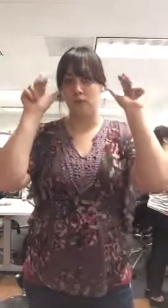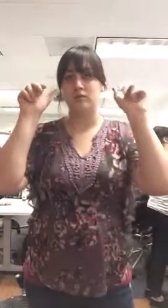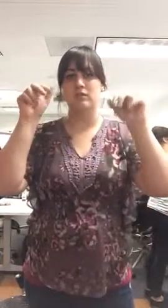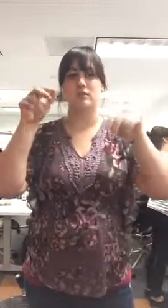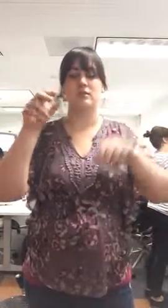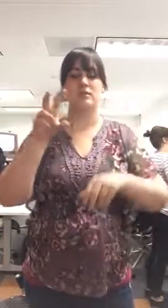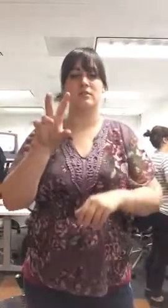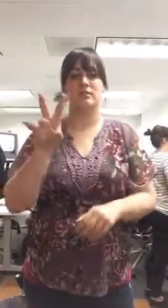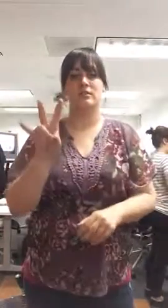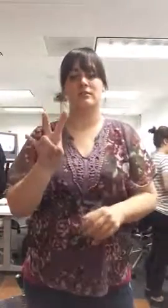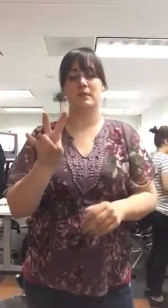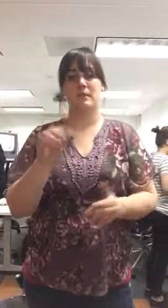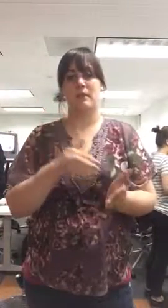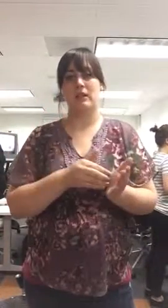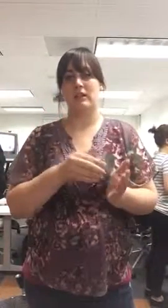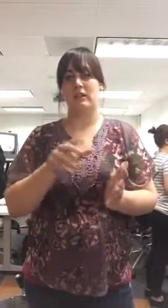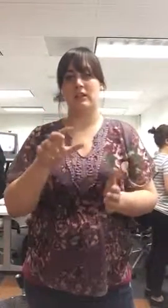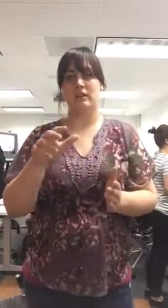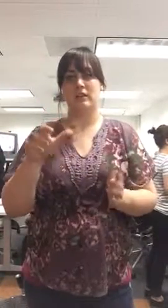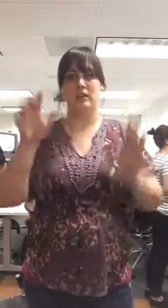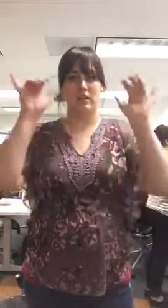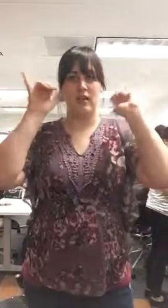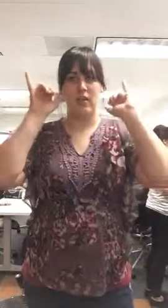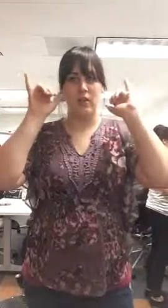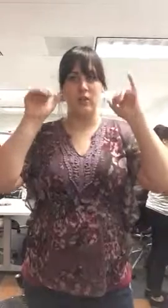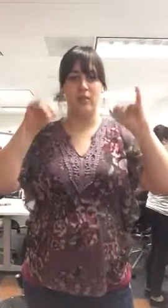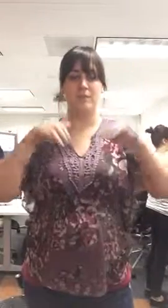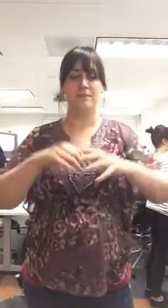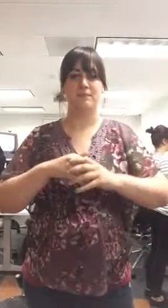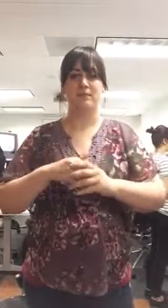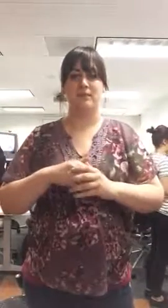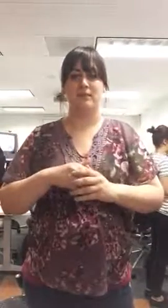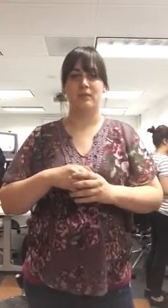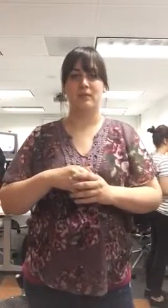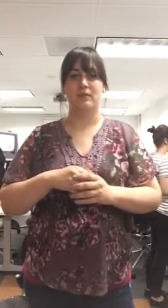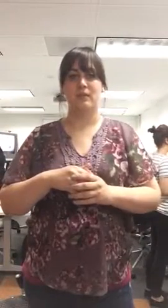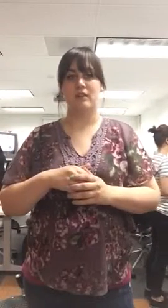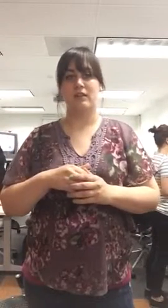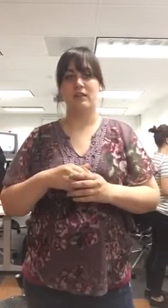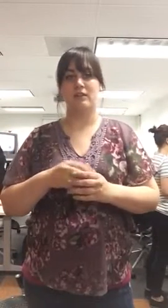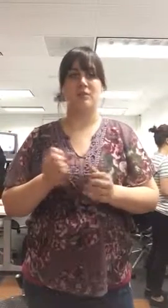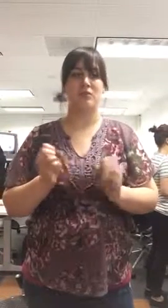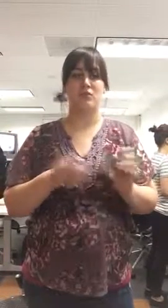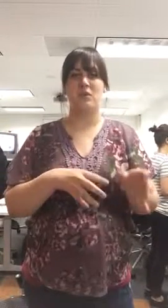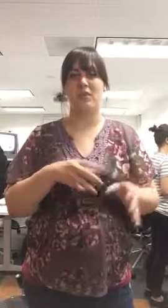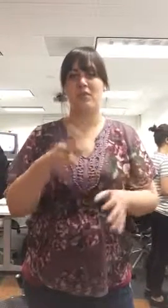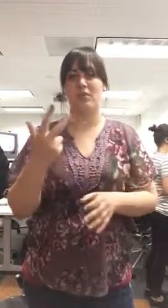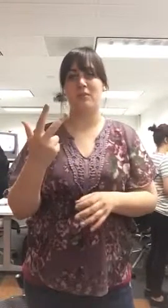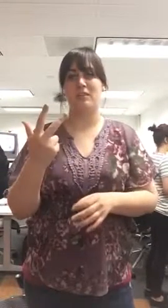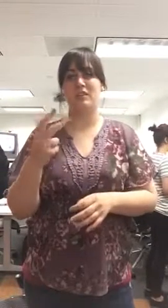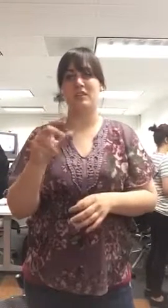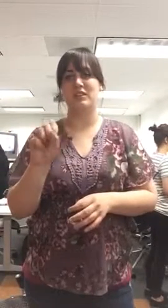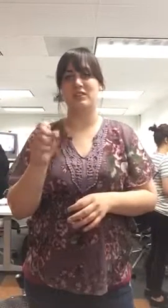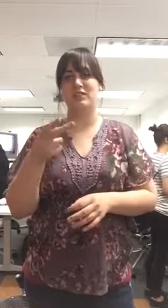cattle, 20 million hogs, and 27, and I just threw in 3 sheep, just for the heck of